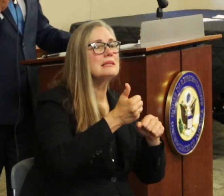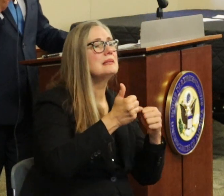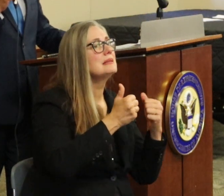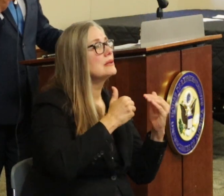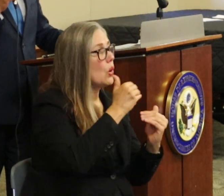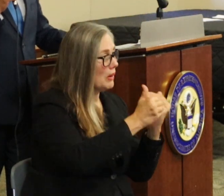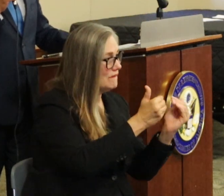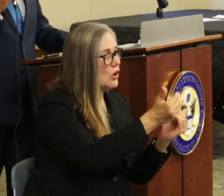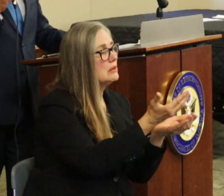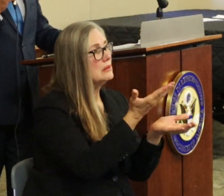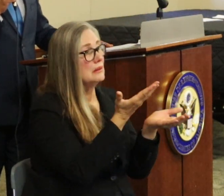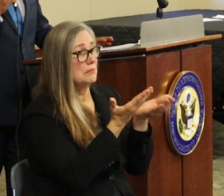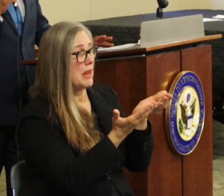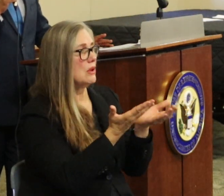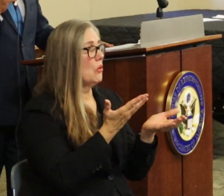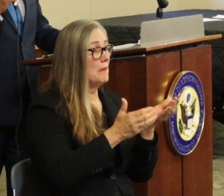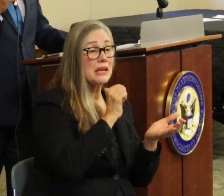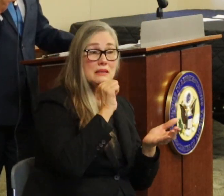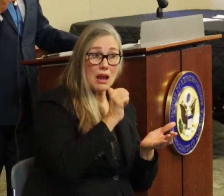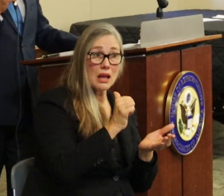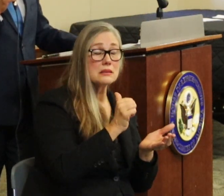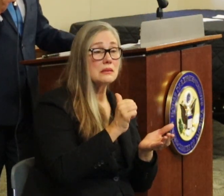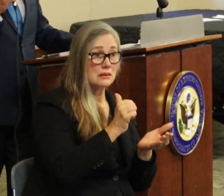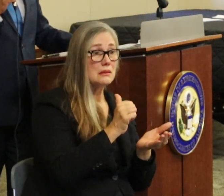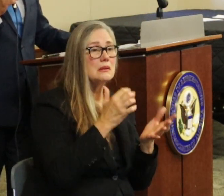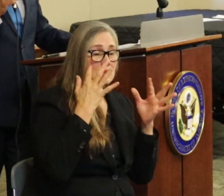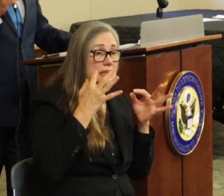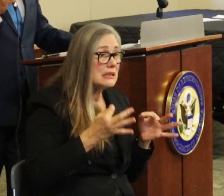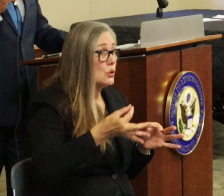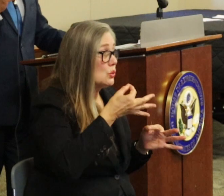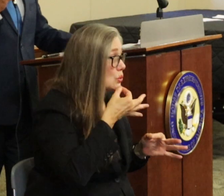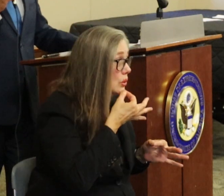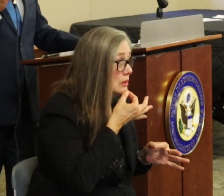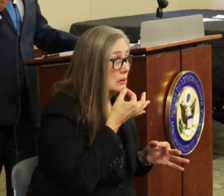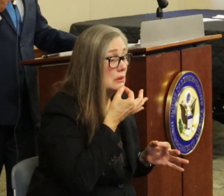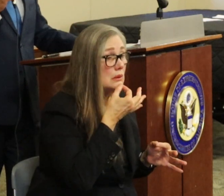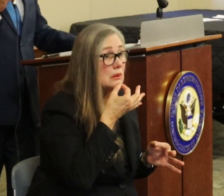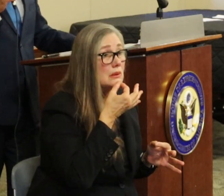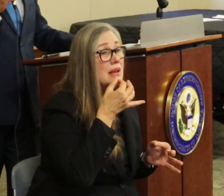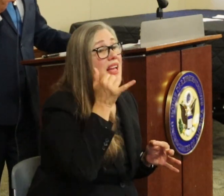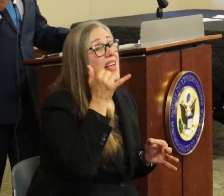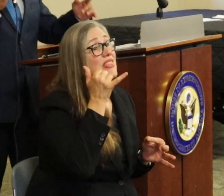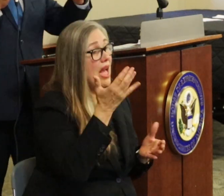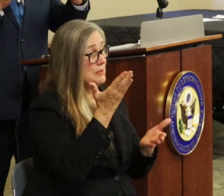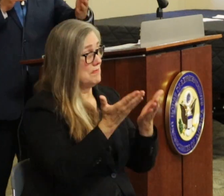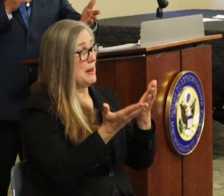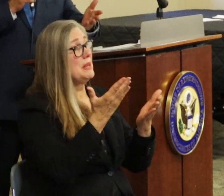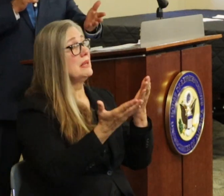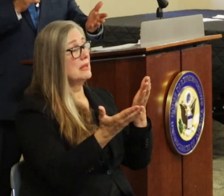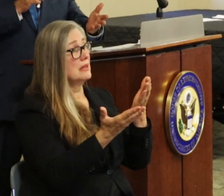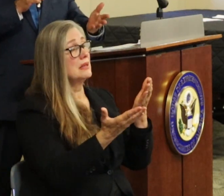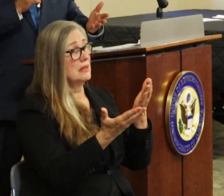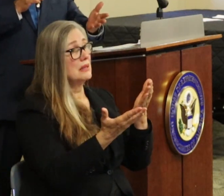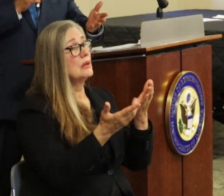that may or may not be adjudicated soon. And that may then pose the